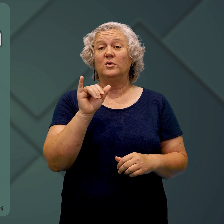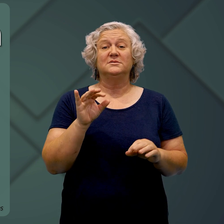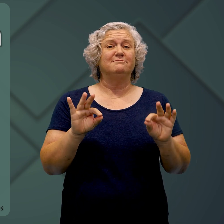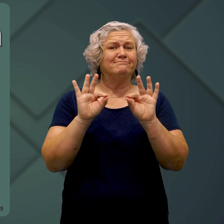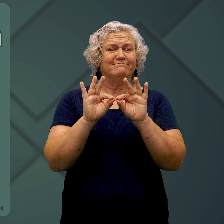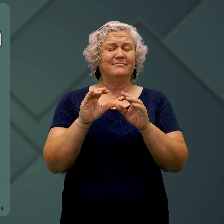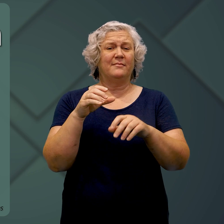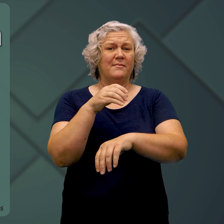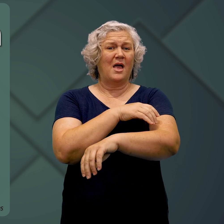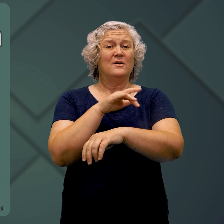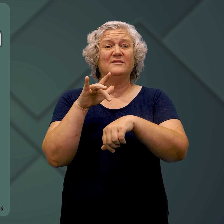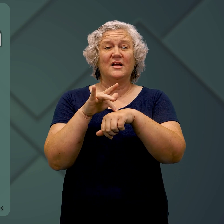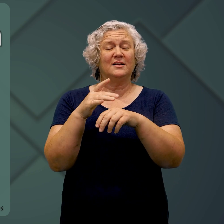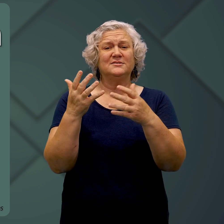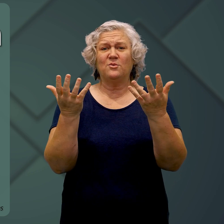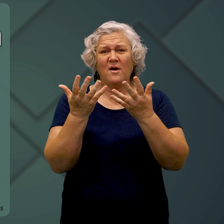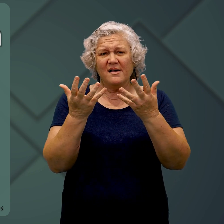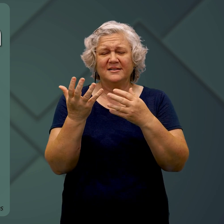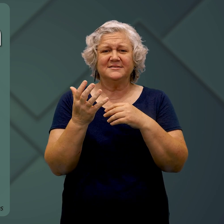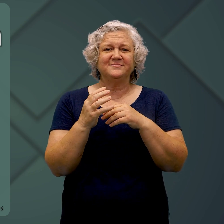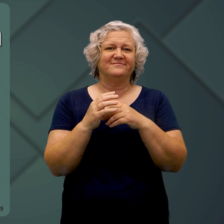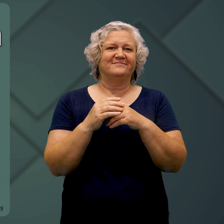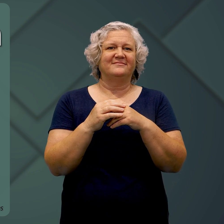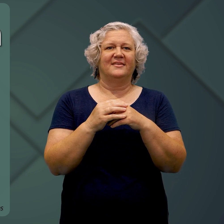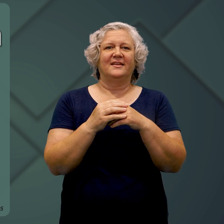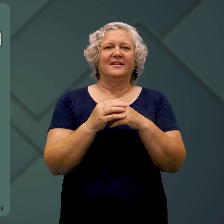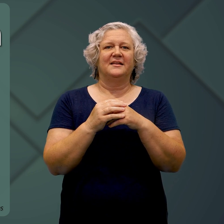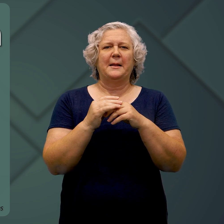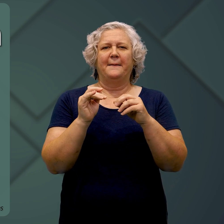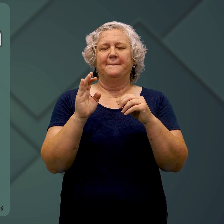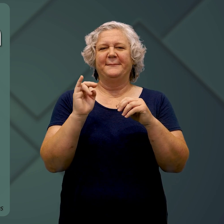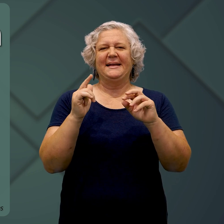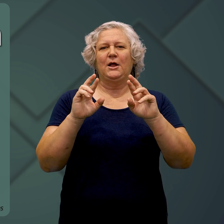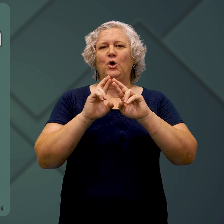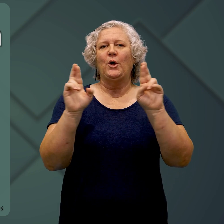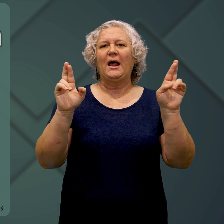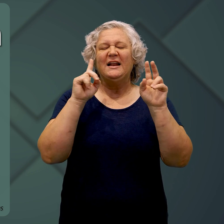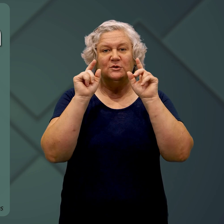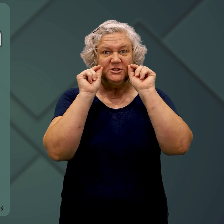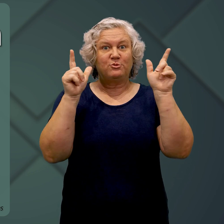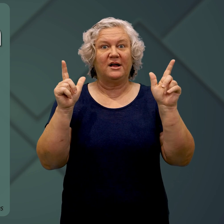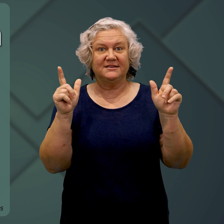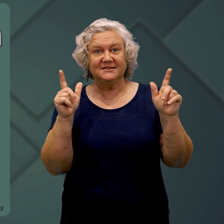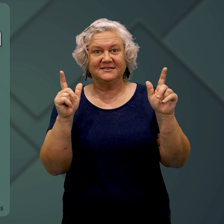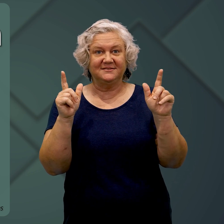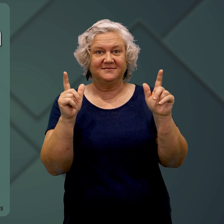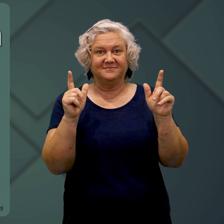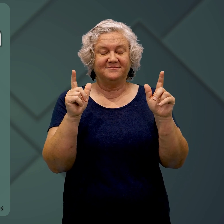The power of touch also includes being open and ready for surprises.